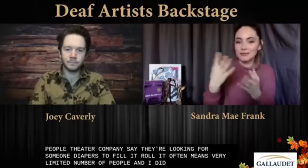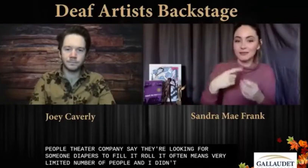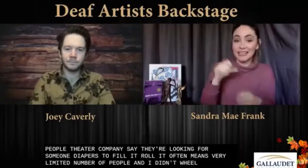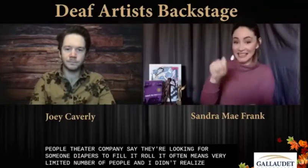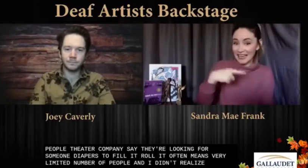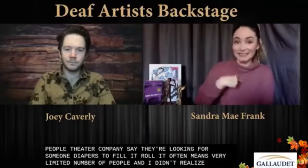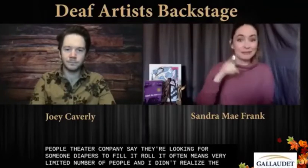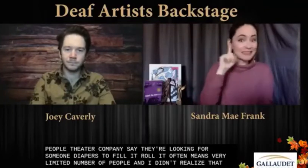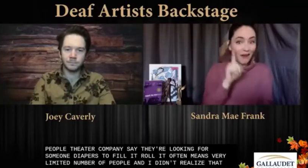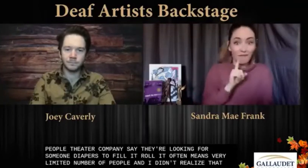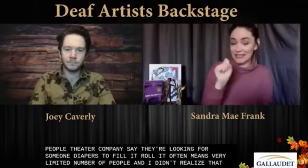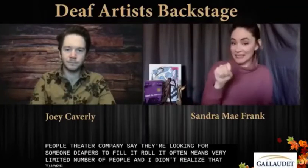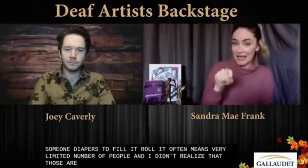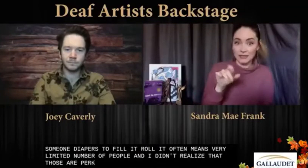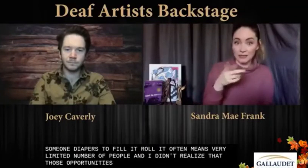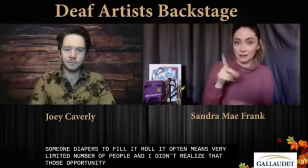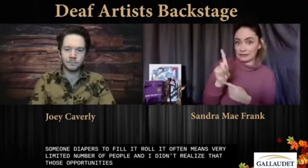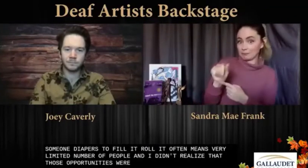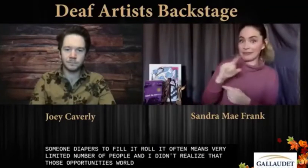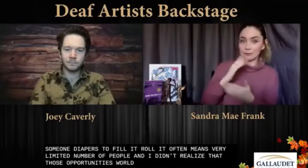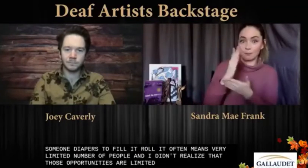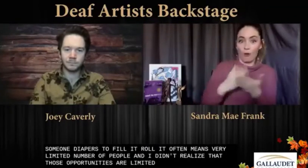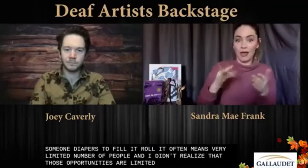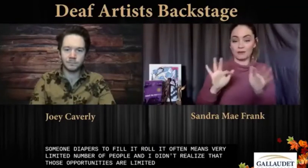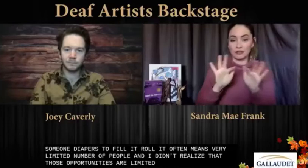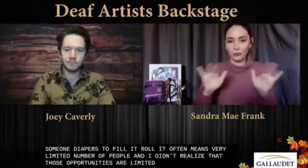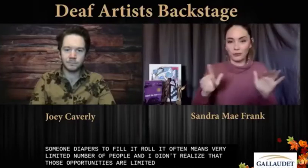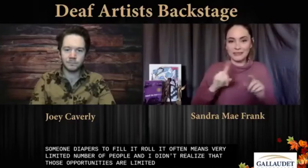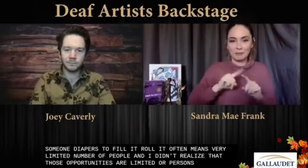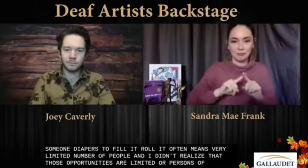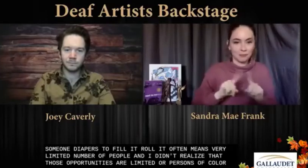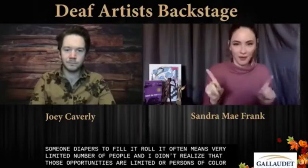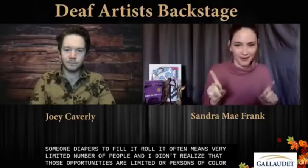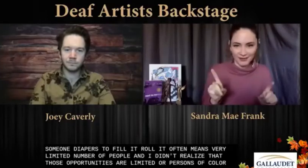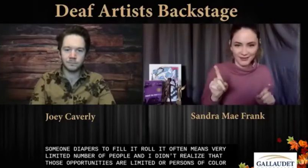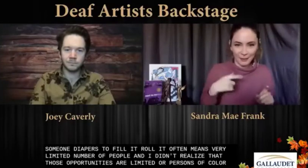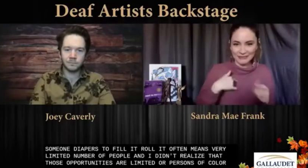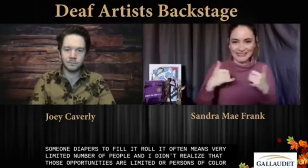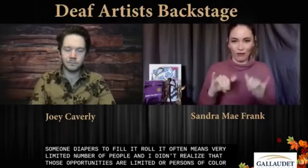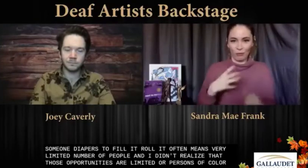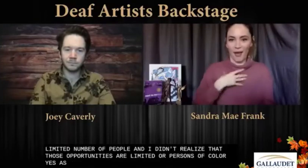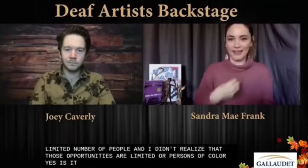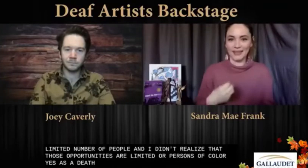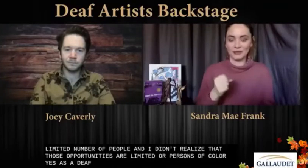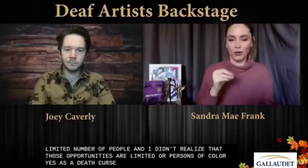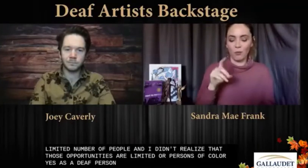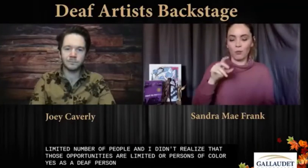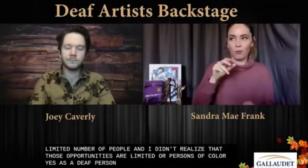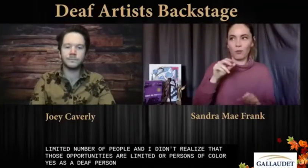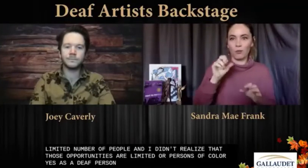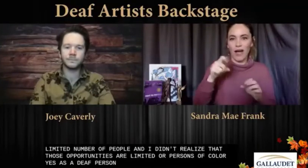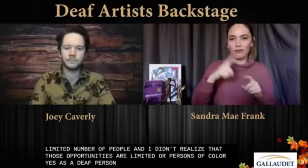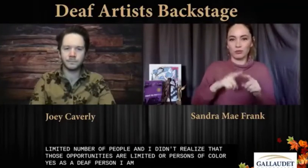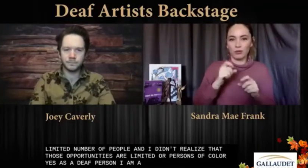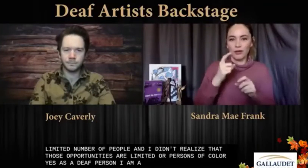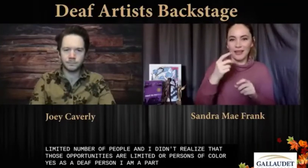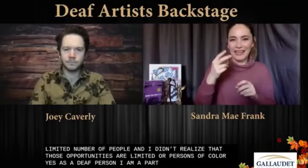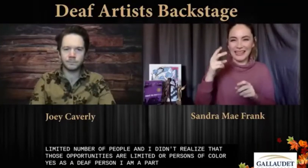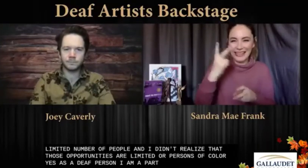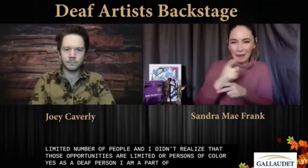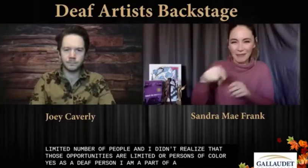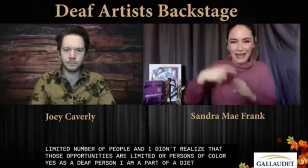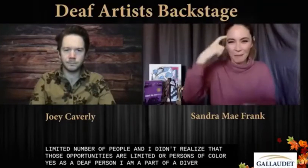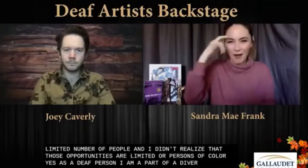didn't realize that those opportunities were limited for persons of color yes as a deaf person I am a part